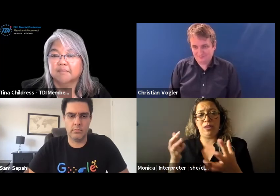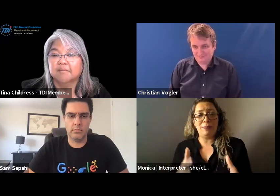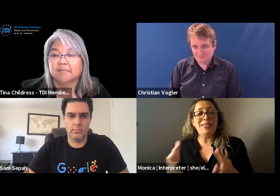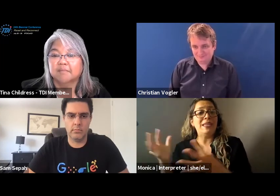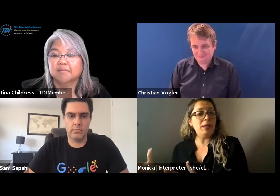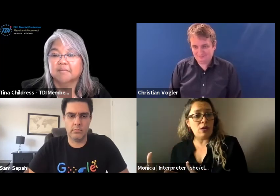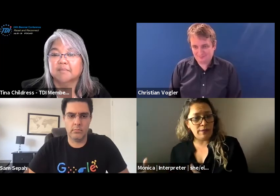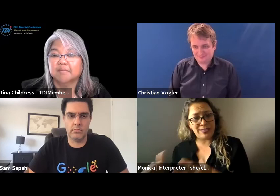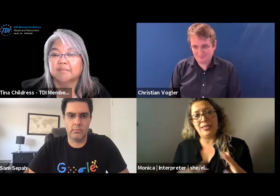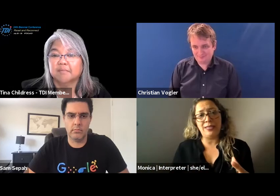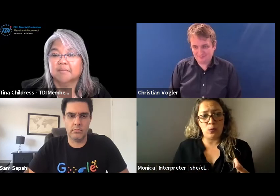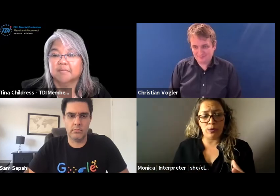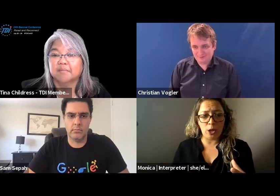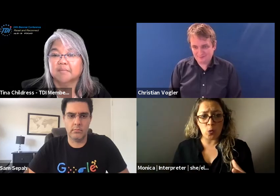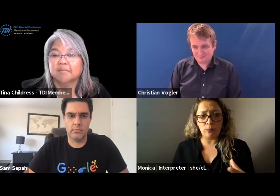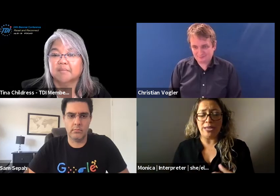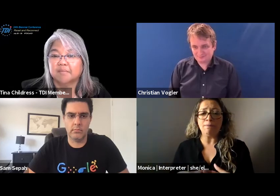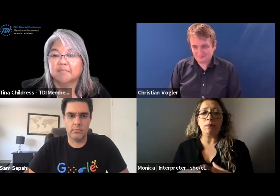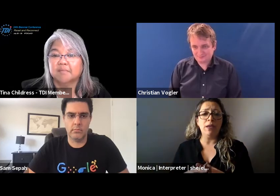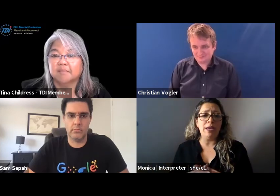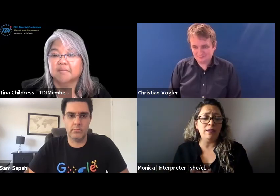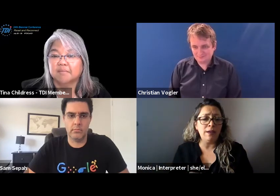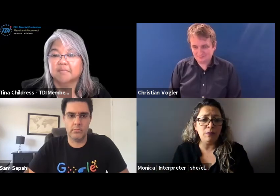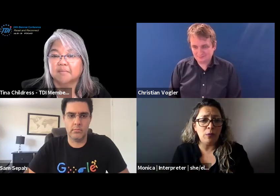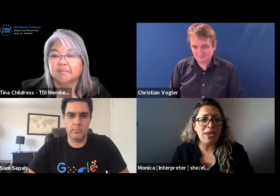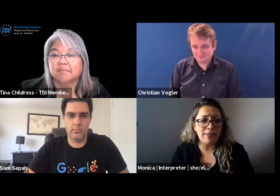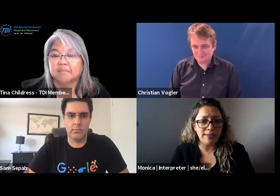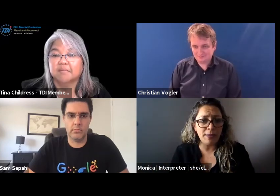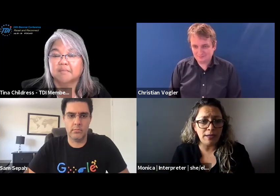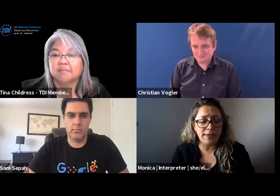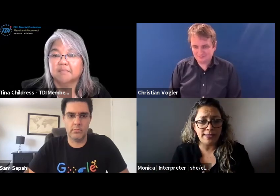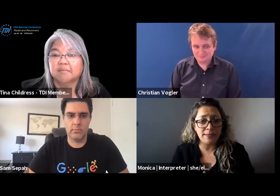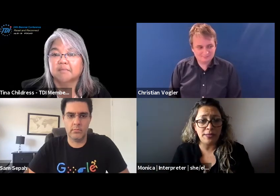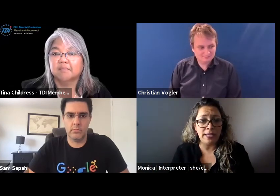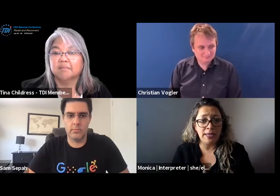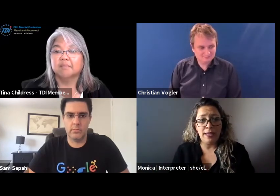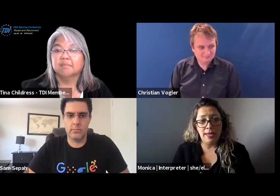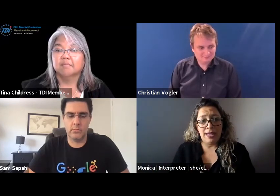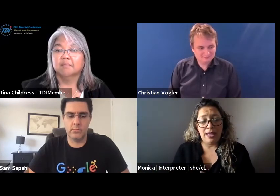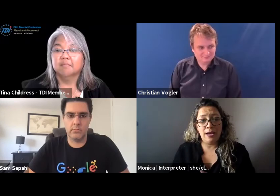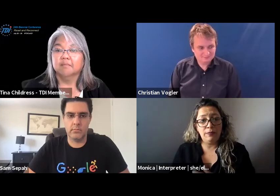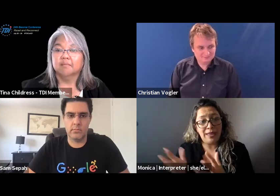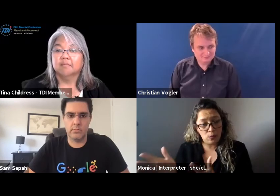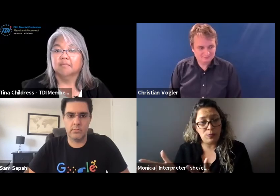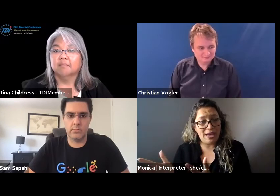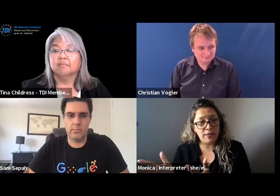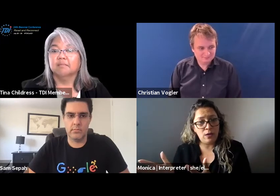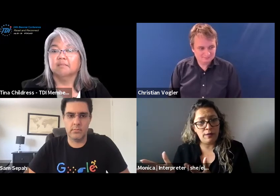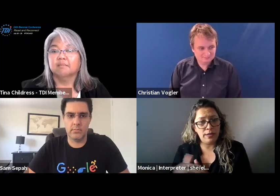can it be the same in the office as it is at work, at home, right? Can we have that same kind of accessibility, like what we have in the office?